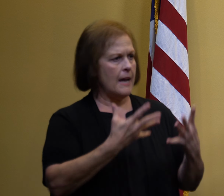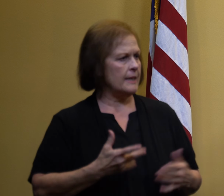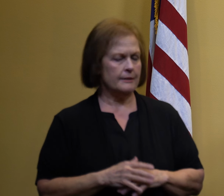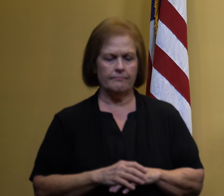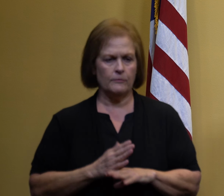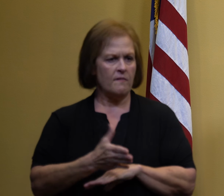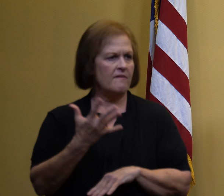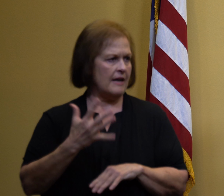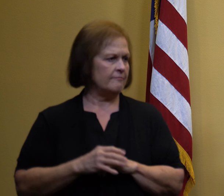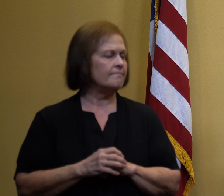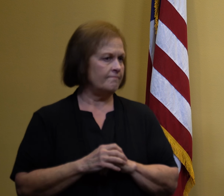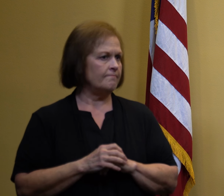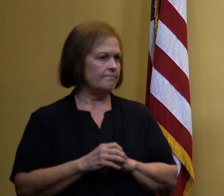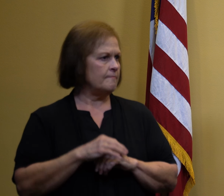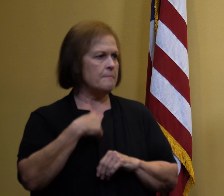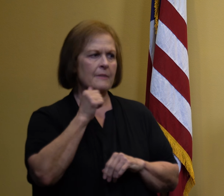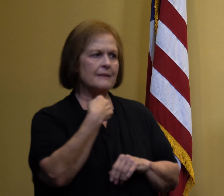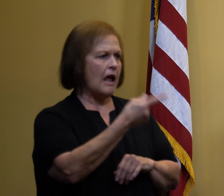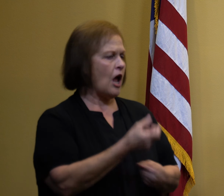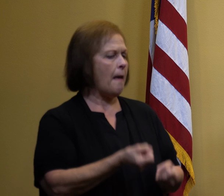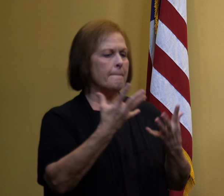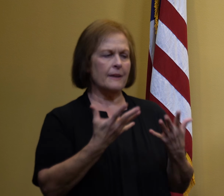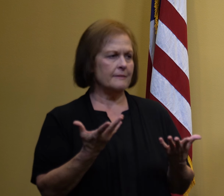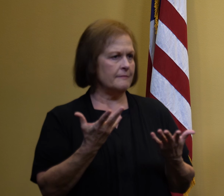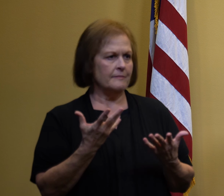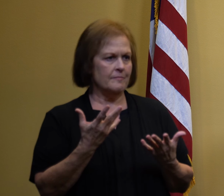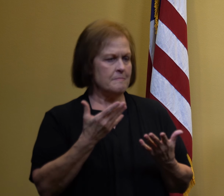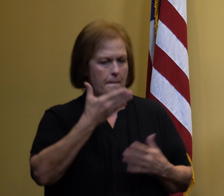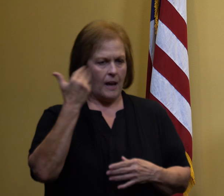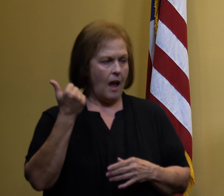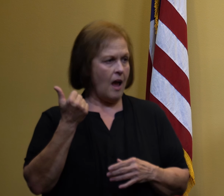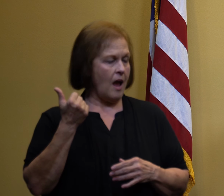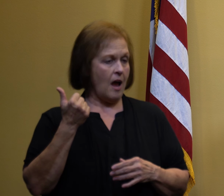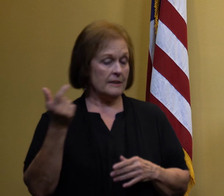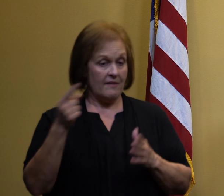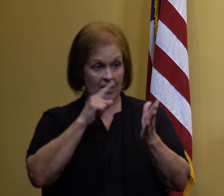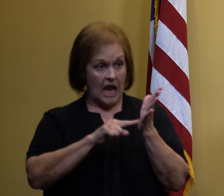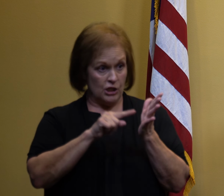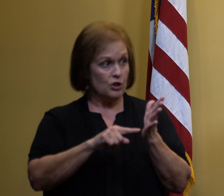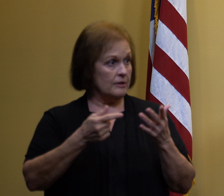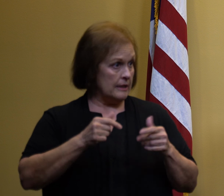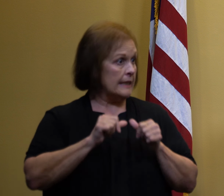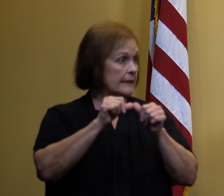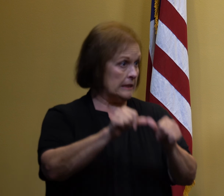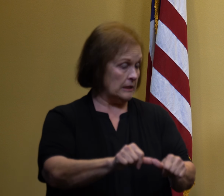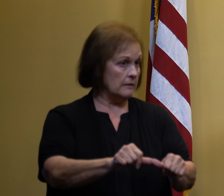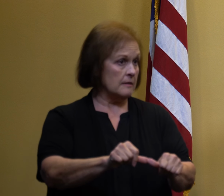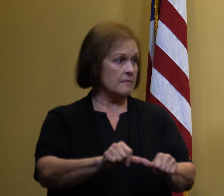5. Over 5. It's over 5. I'm not going to give you a number simply because investigations continue to be